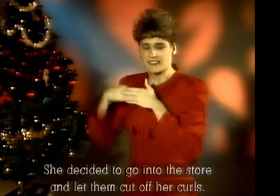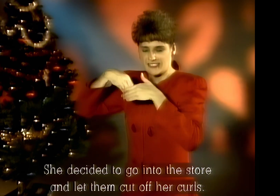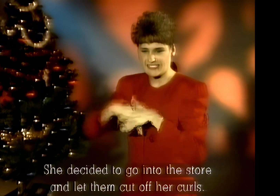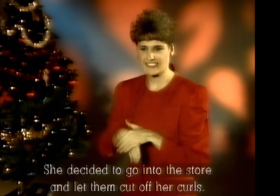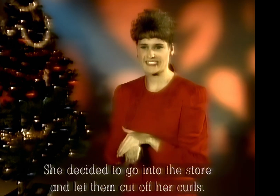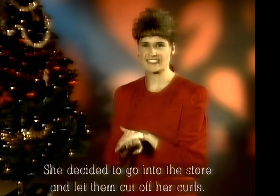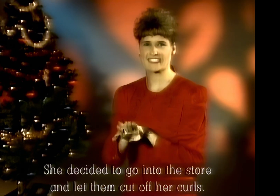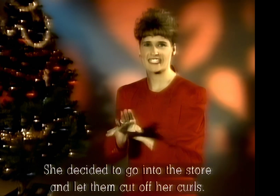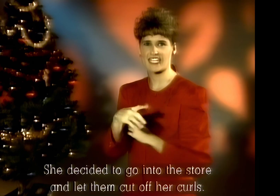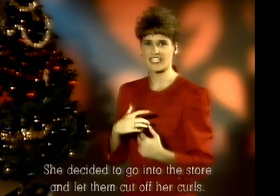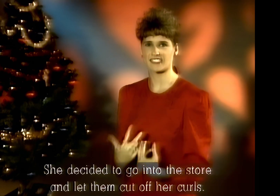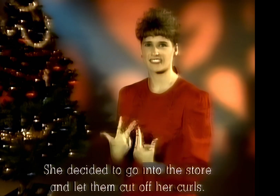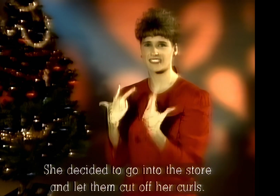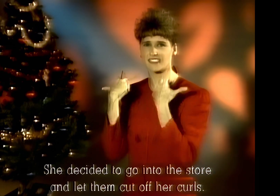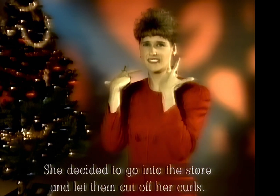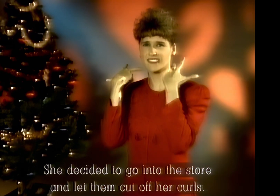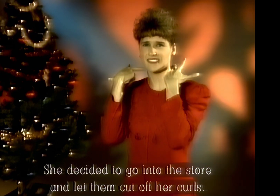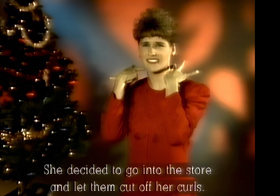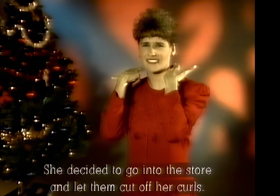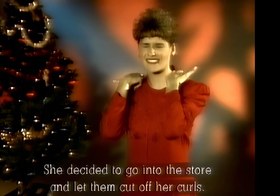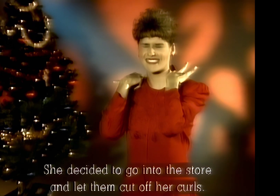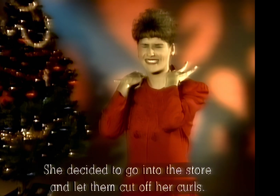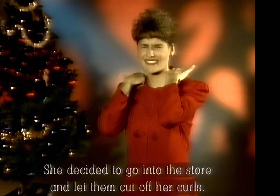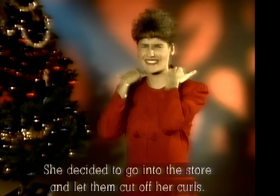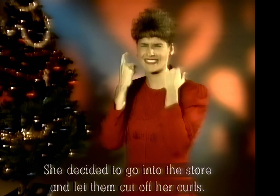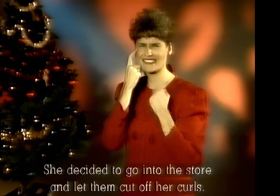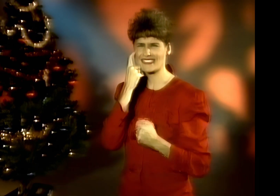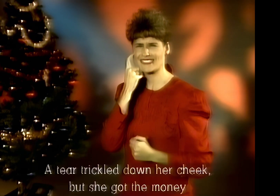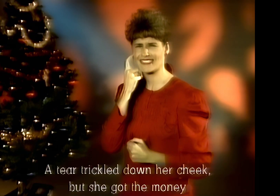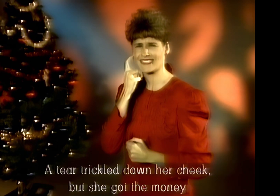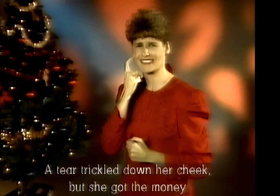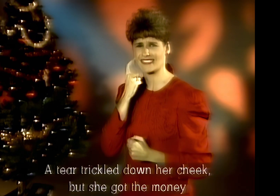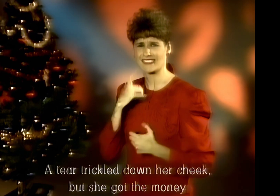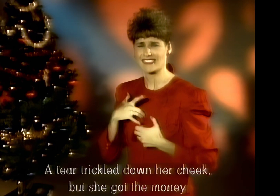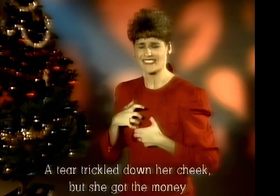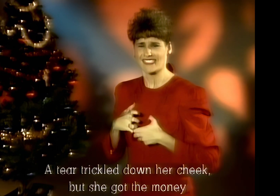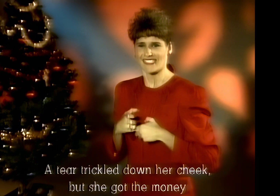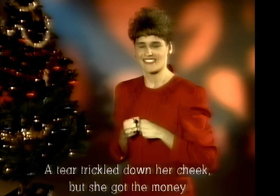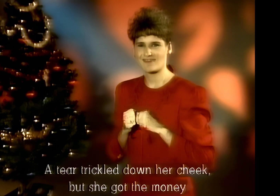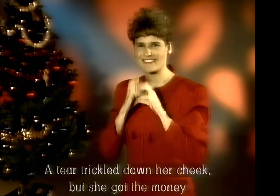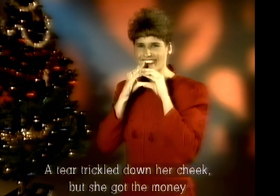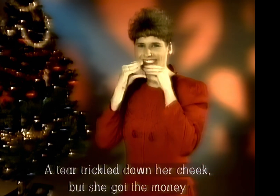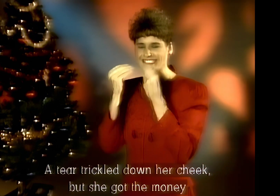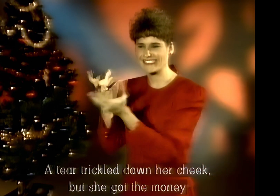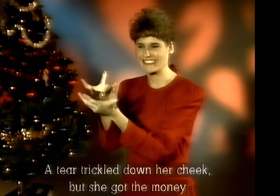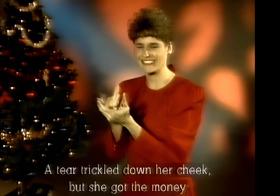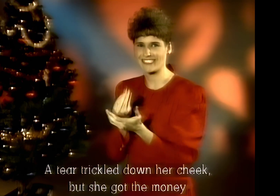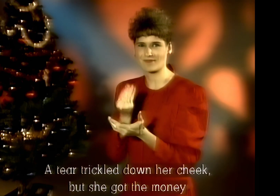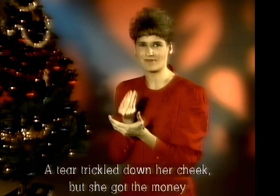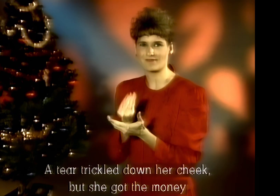wigs." She reached up and touched her hair and decided to go into the store and let them trim off her locks. She